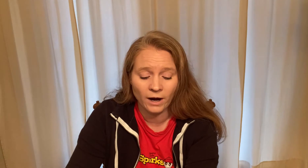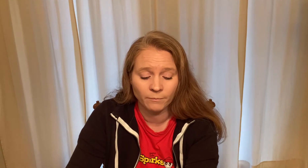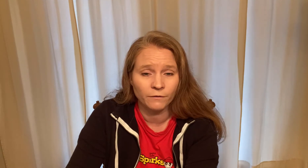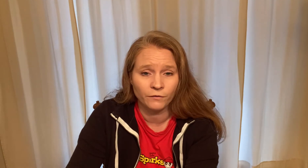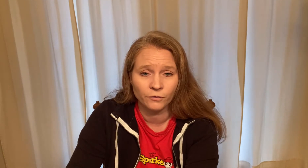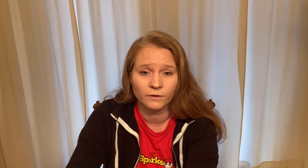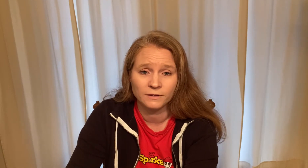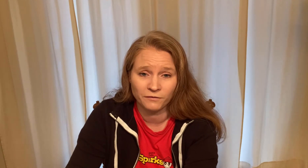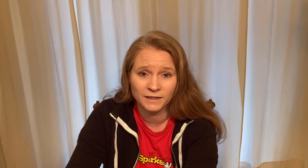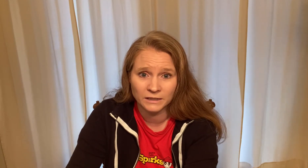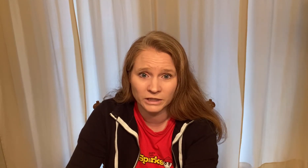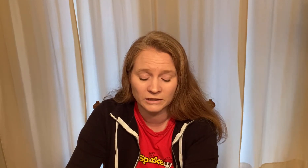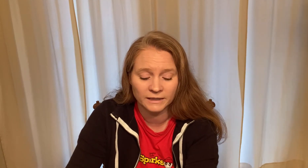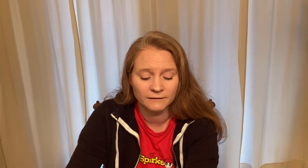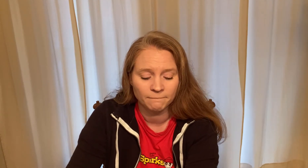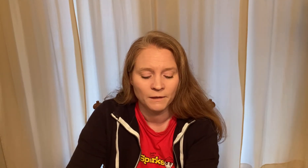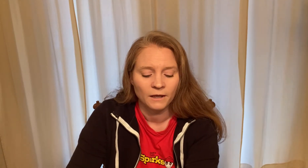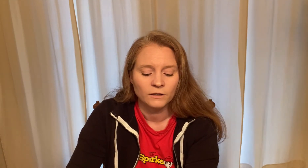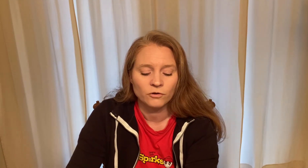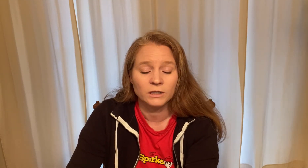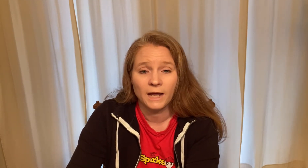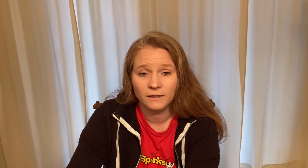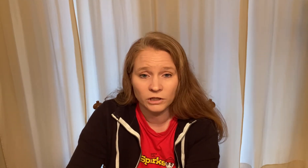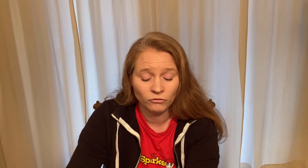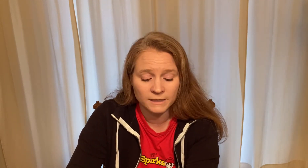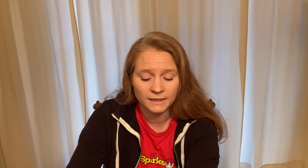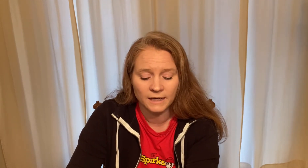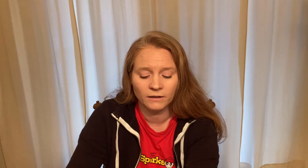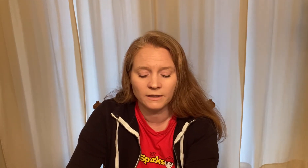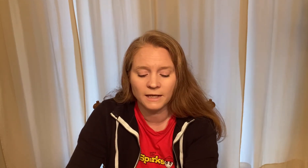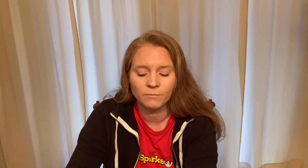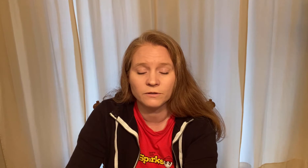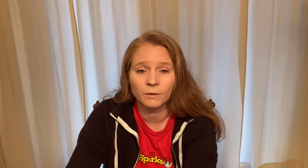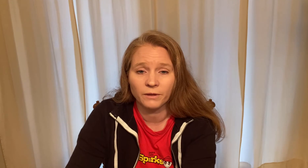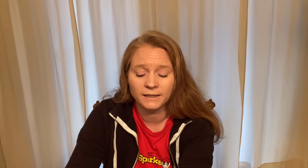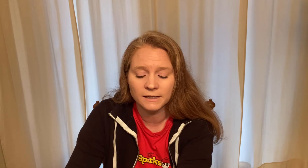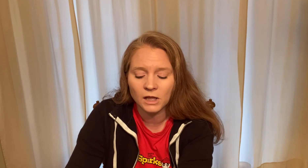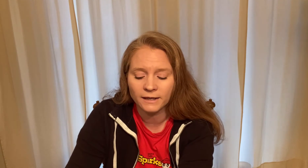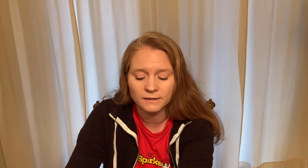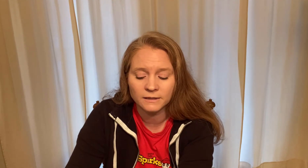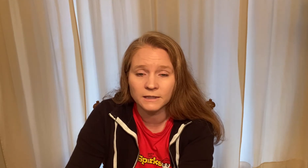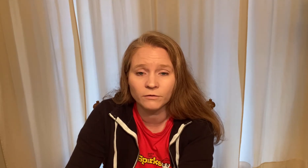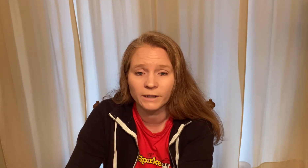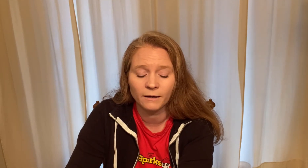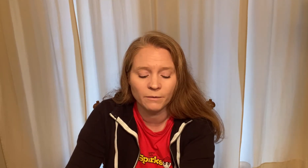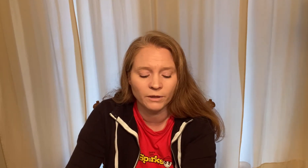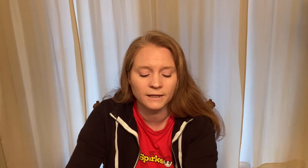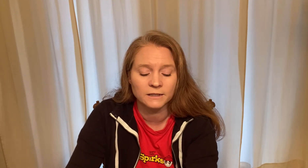of food to feed the children. George had the children sit down at the tables where plates and glasses and silverware had been placed,